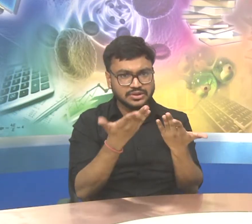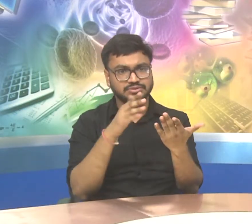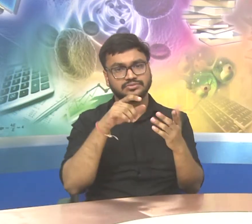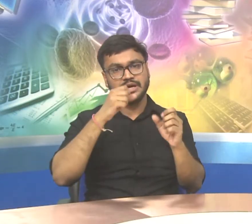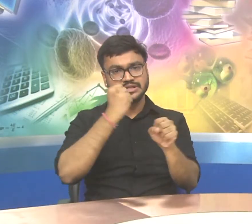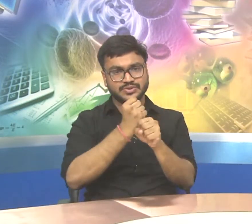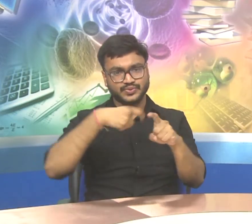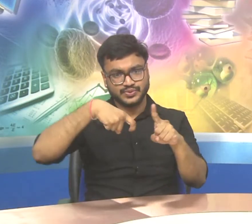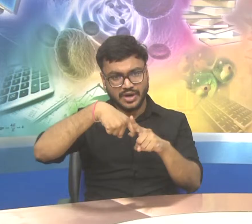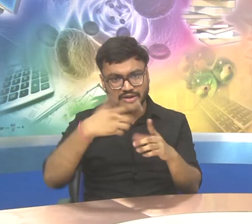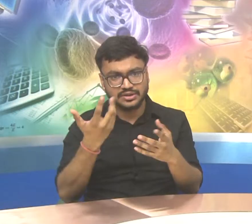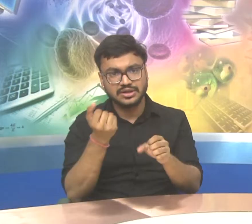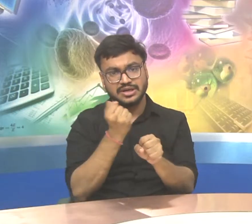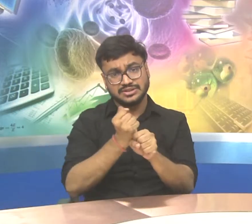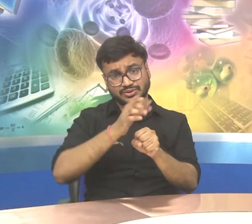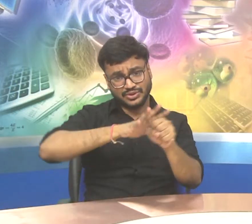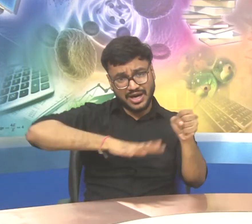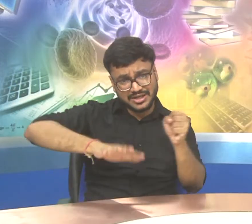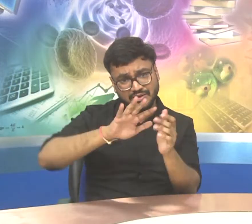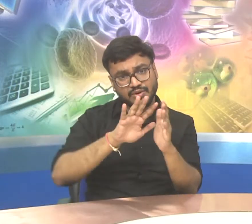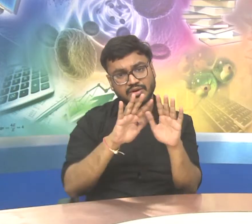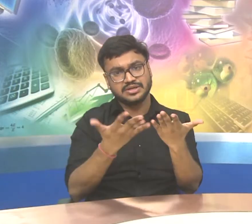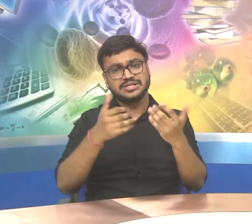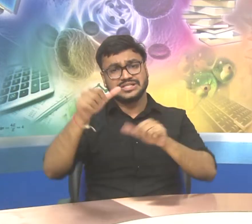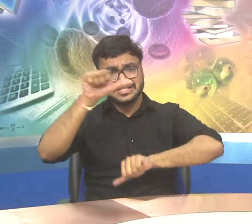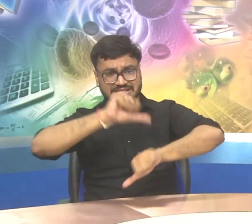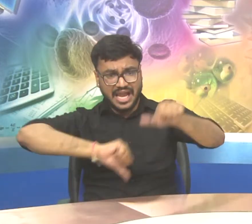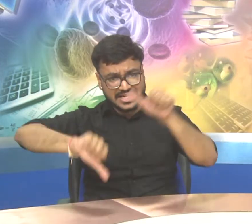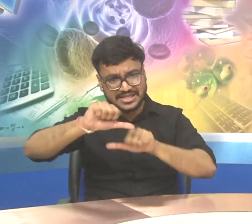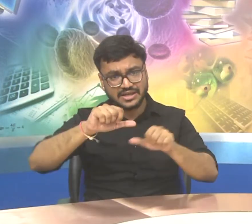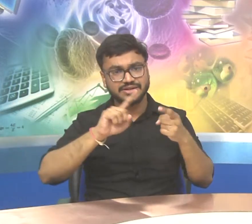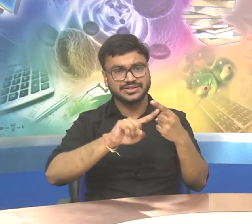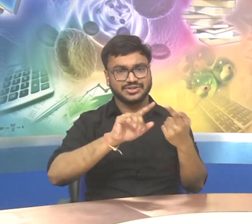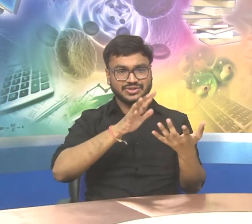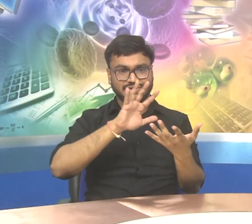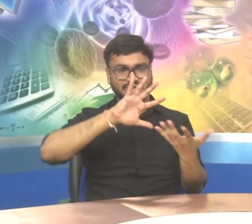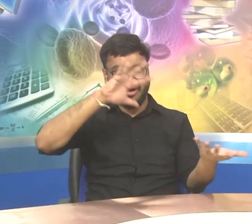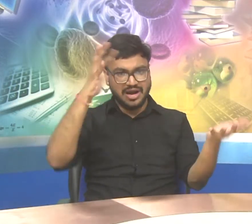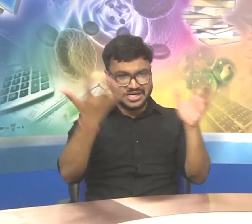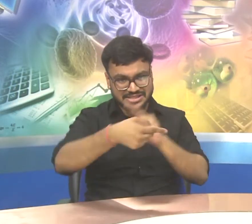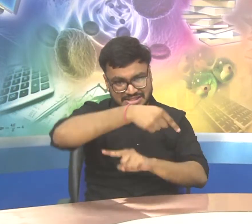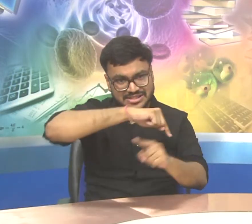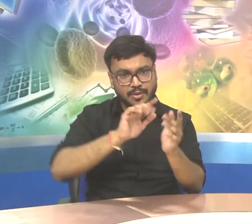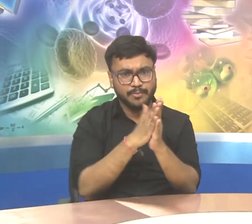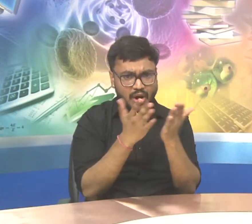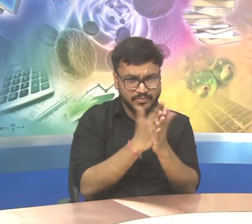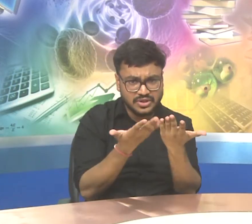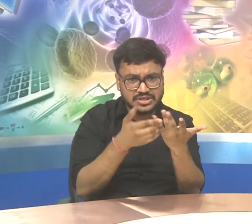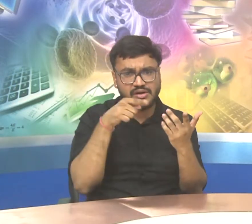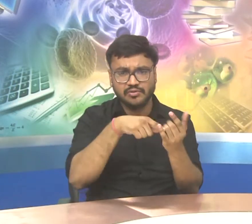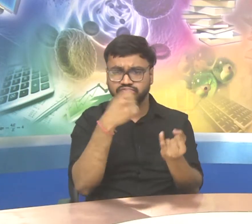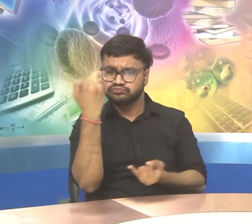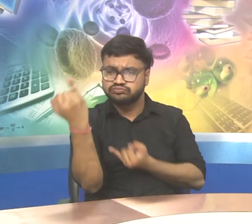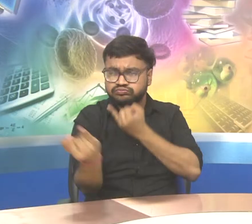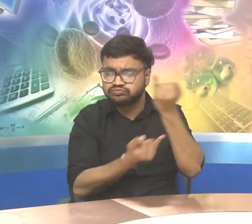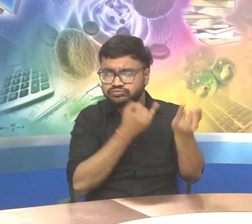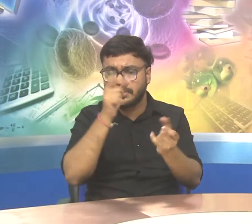You can take help from any general knowledge book, geography,